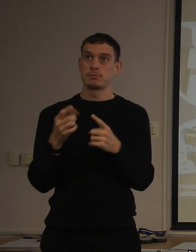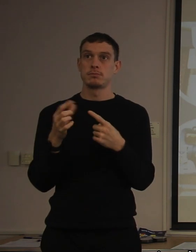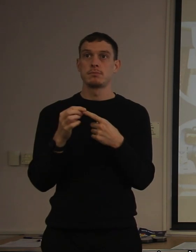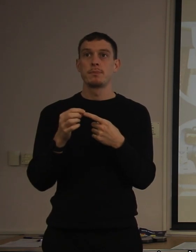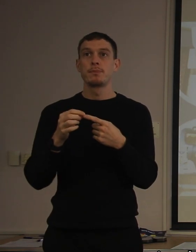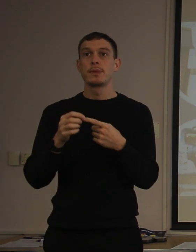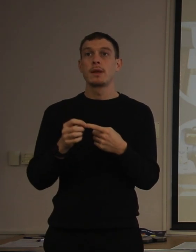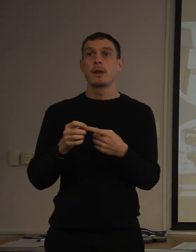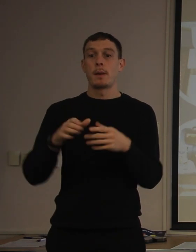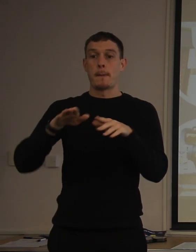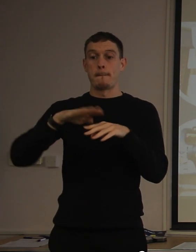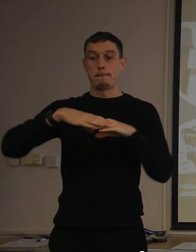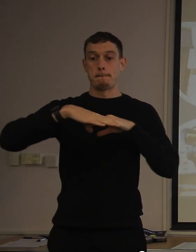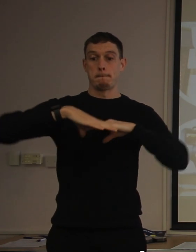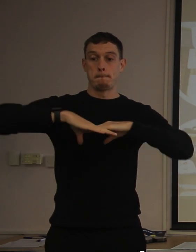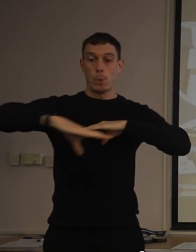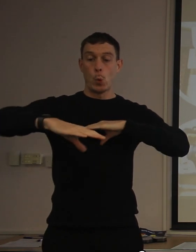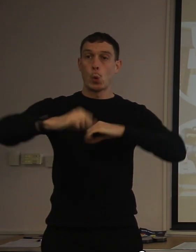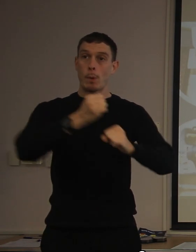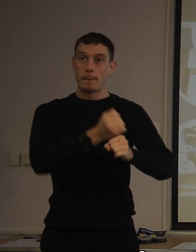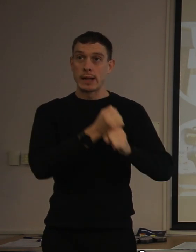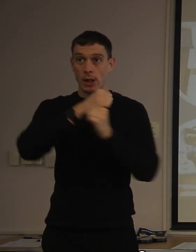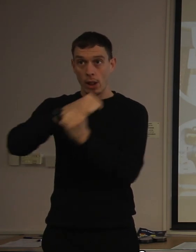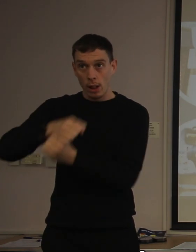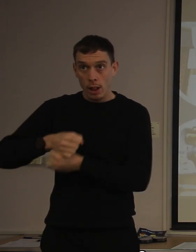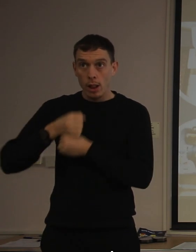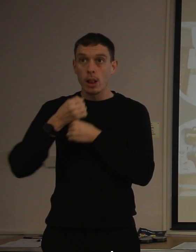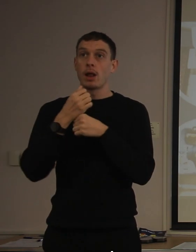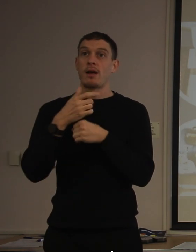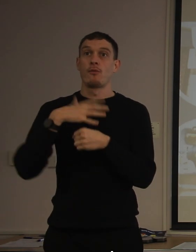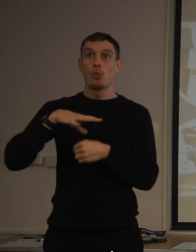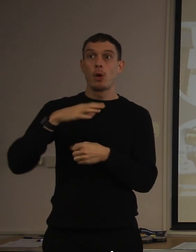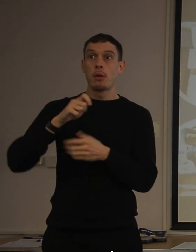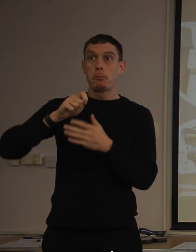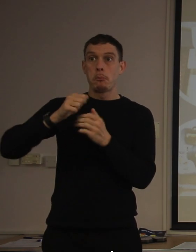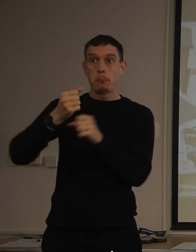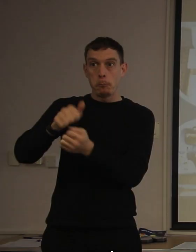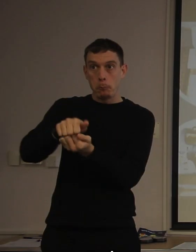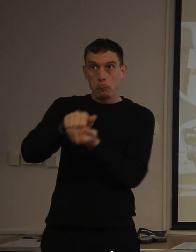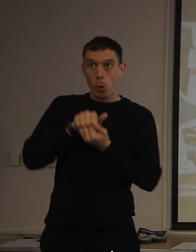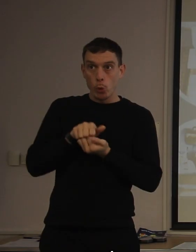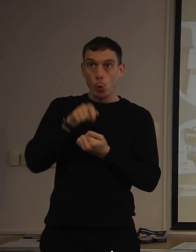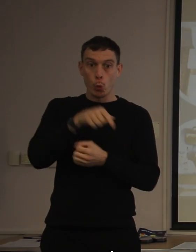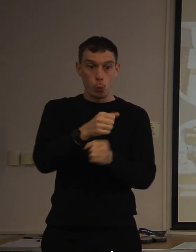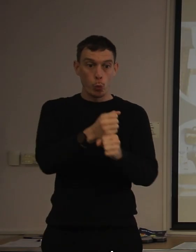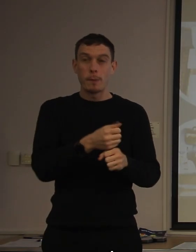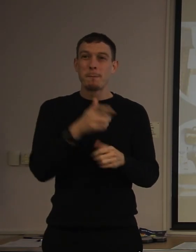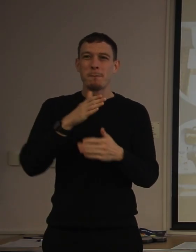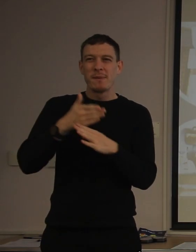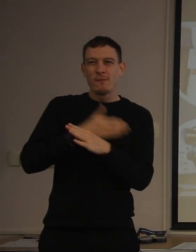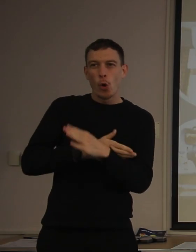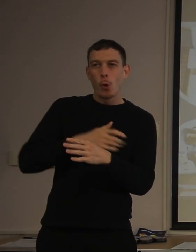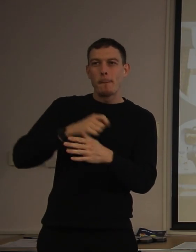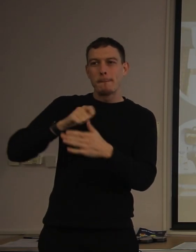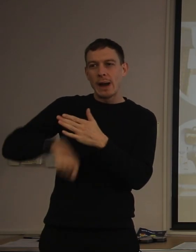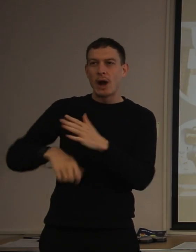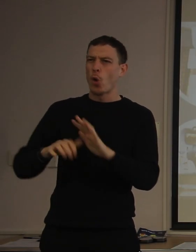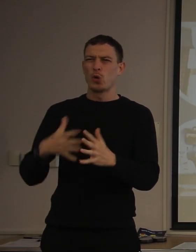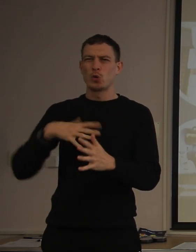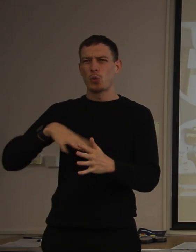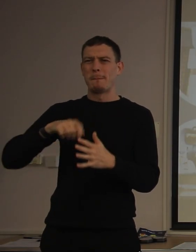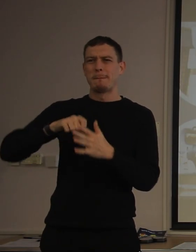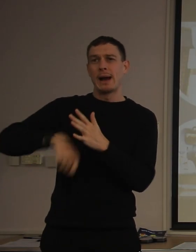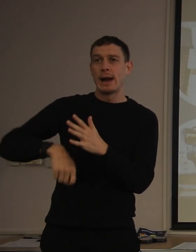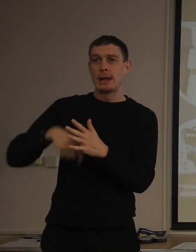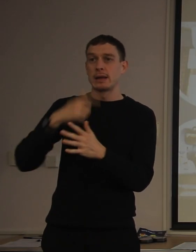paddle boards for people that are maybe wanting to borrow a paddle board before they buy or instead of buying,